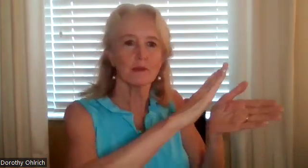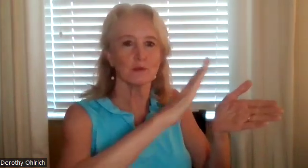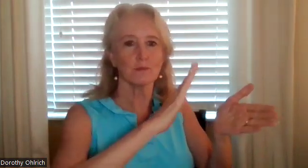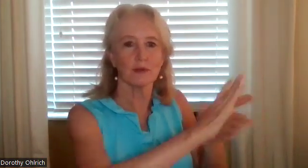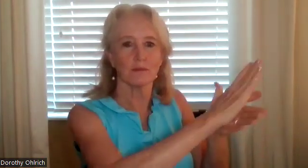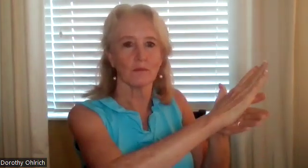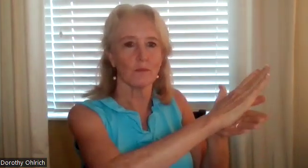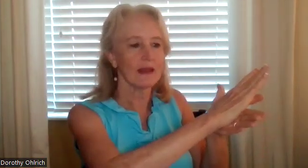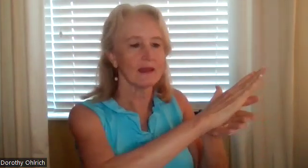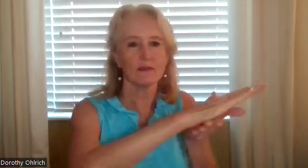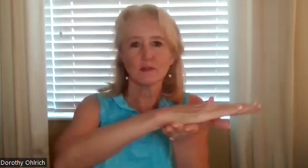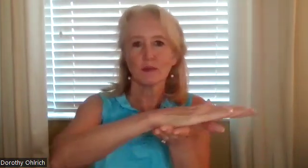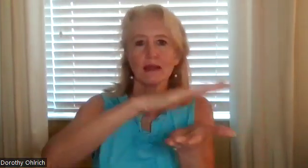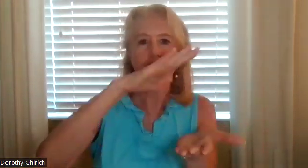But you put one hand this way.